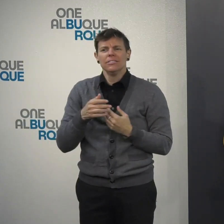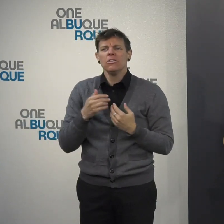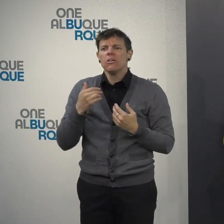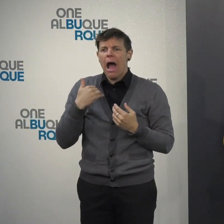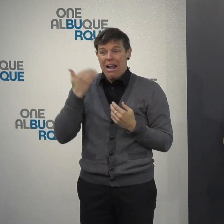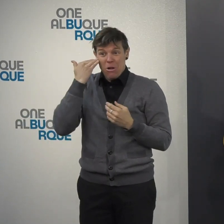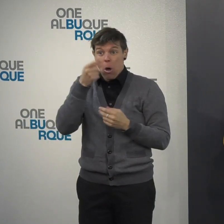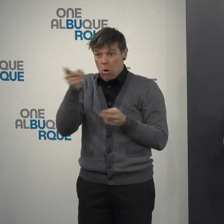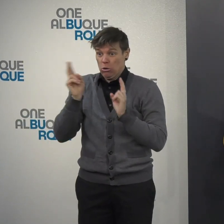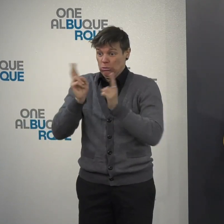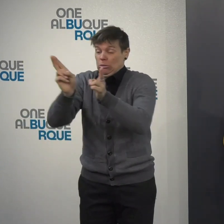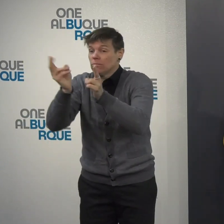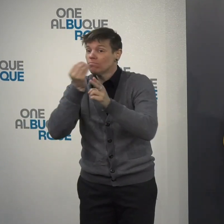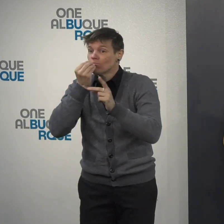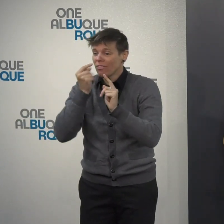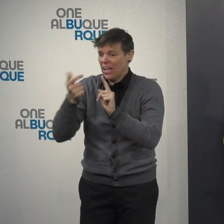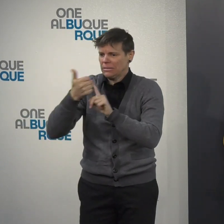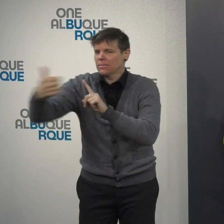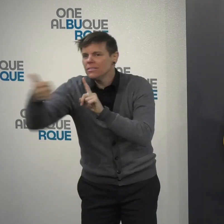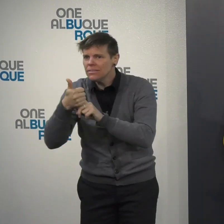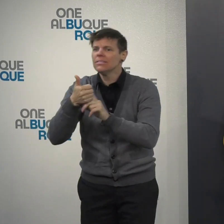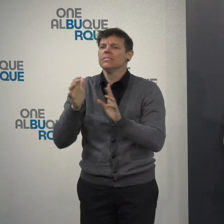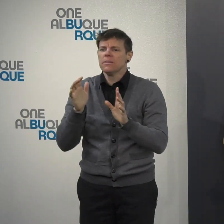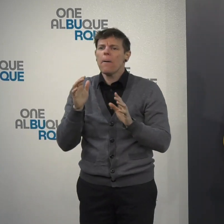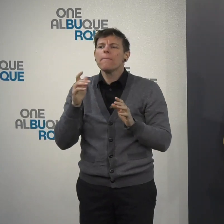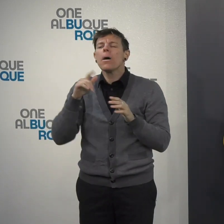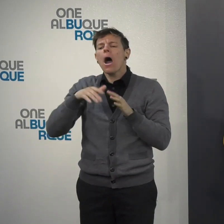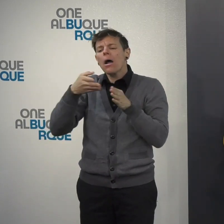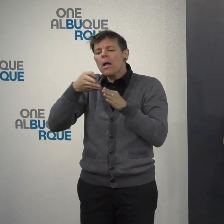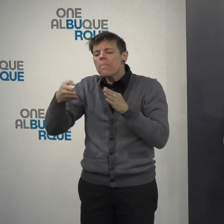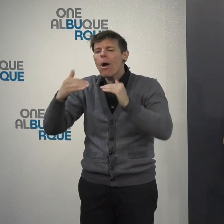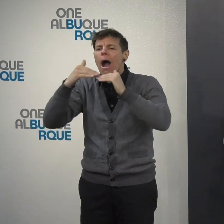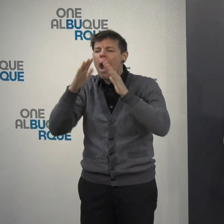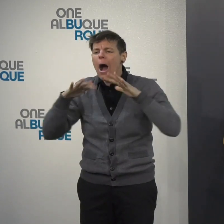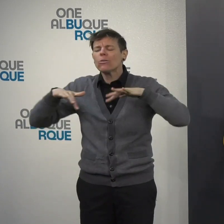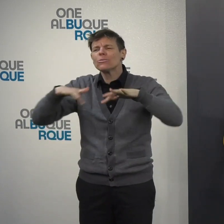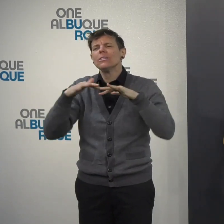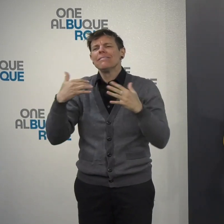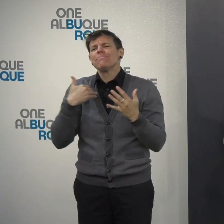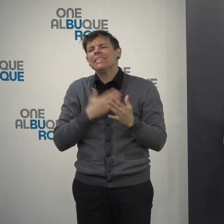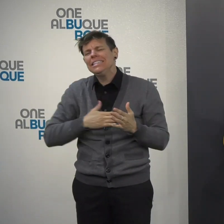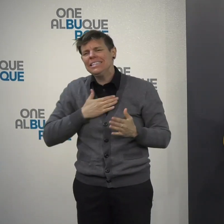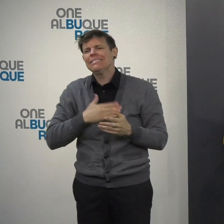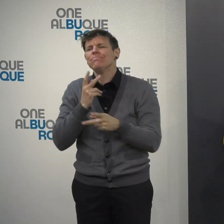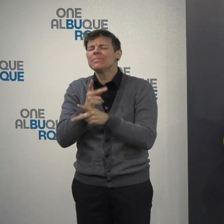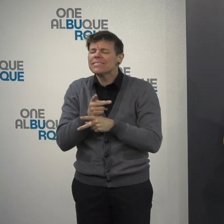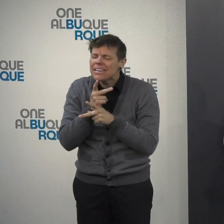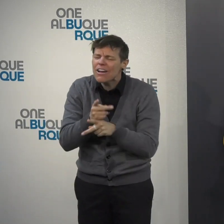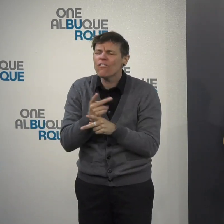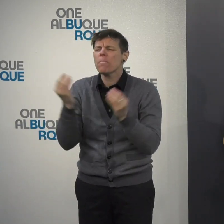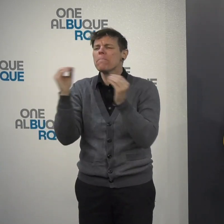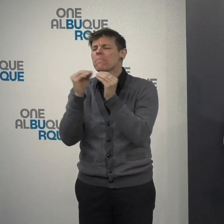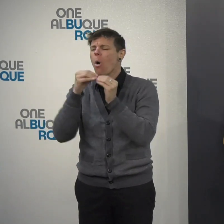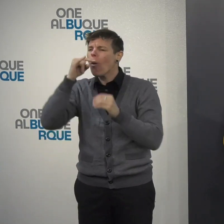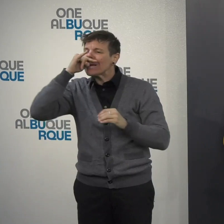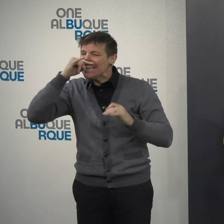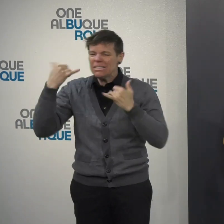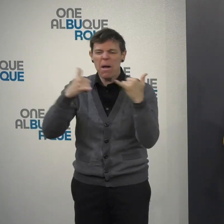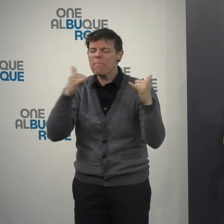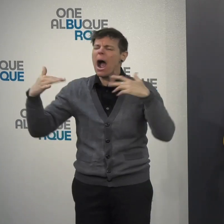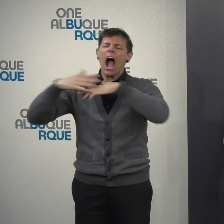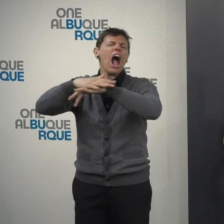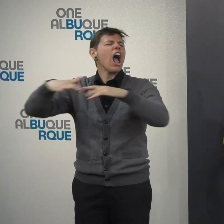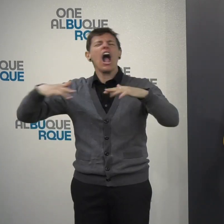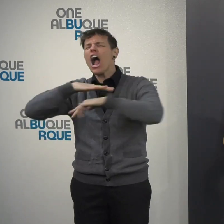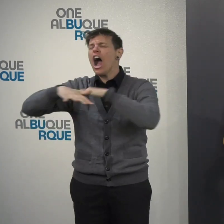just driving around town, because that's kind of a lot of people are doing right now. The issue is, of course, more children are playing outside, and so I want